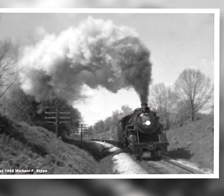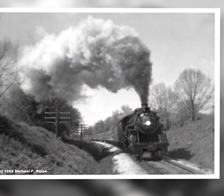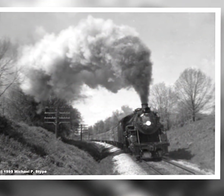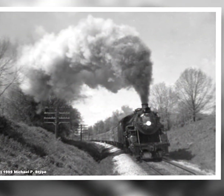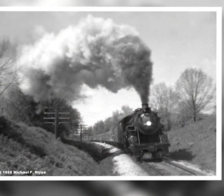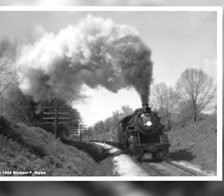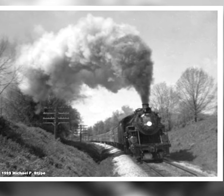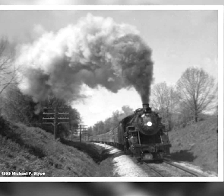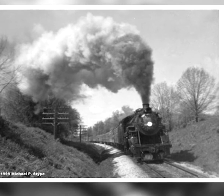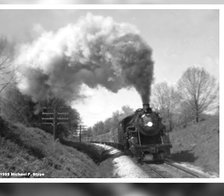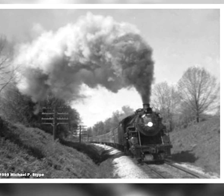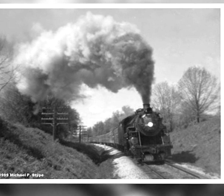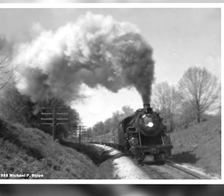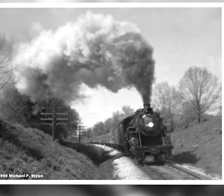students.